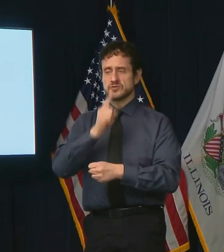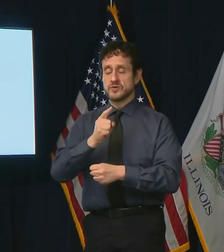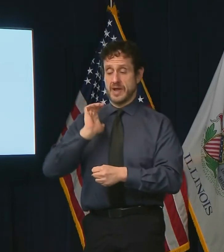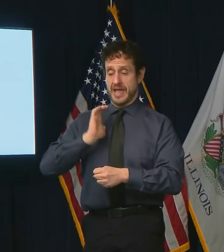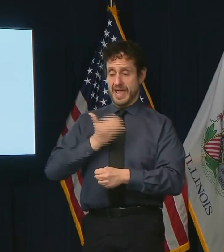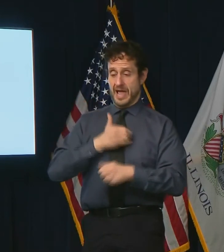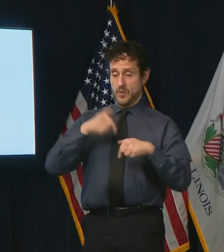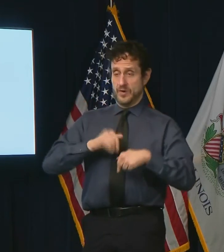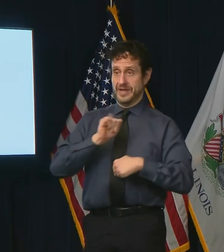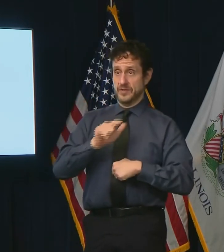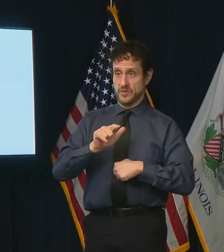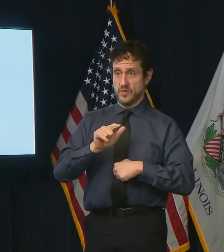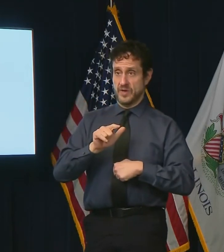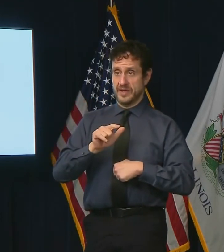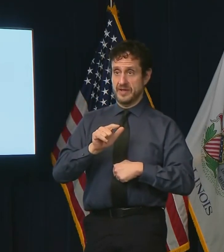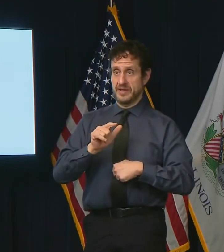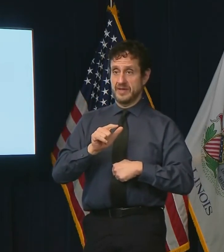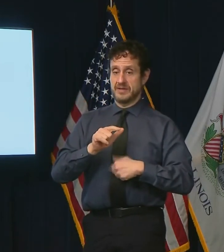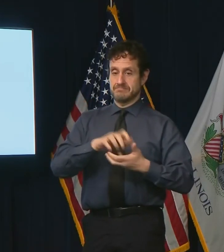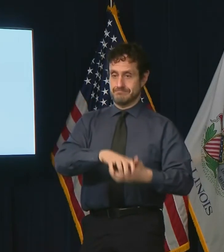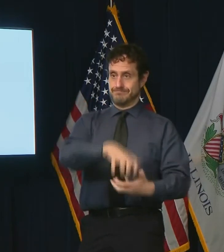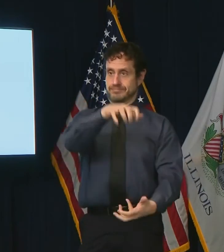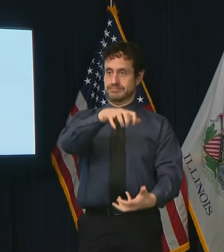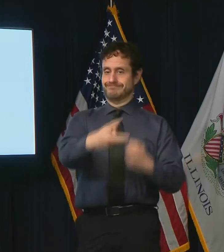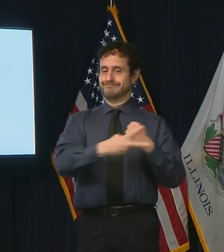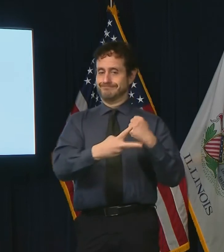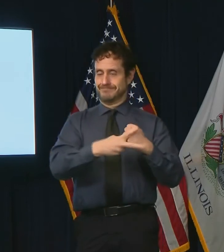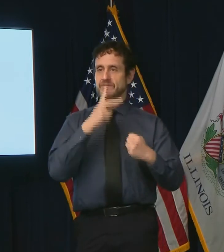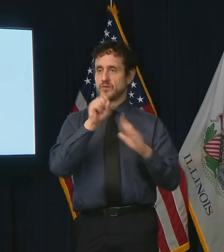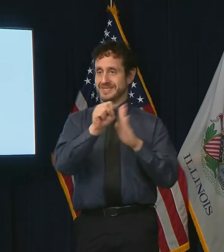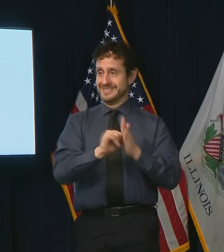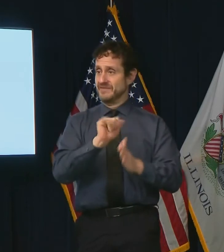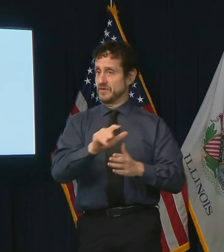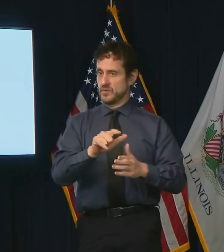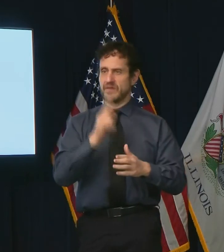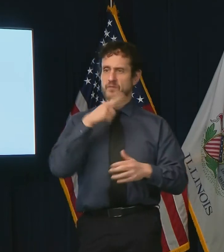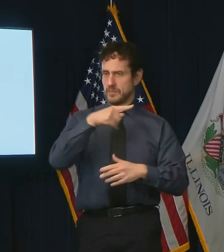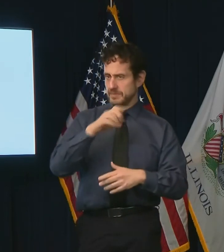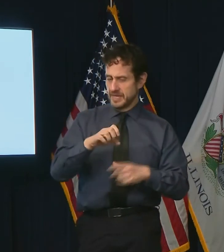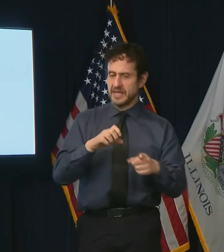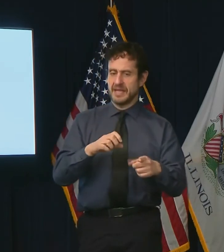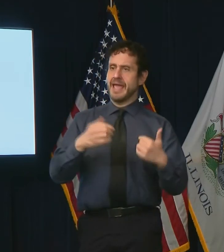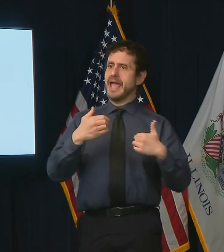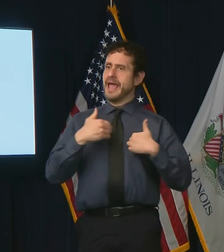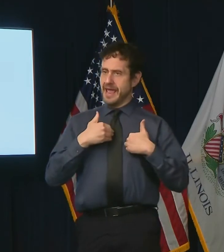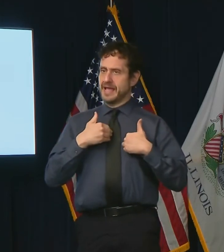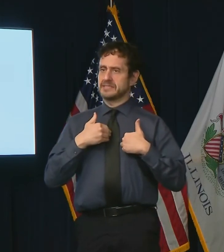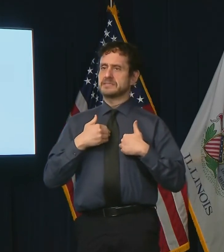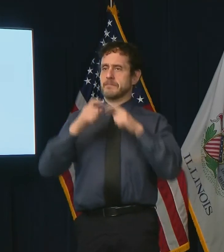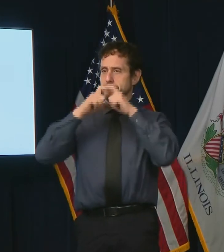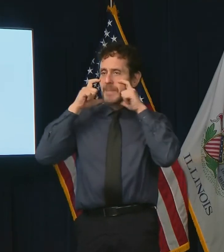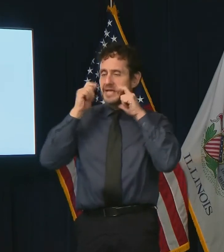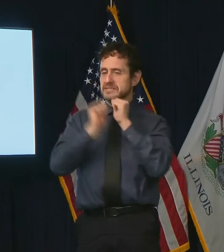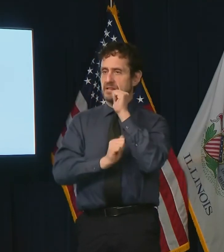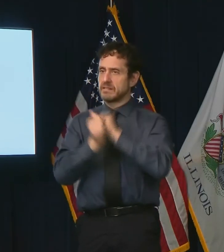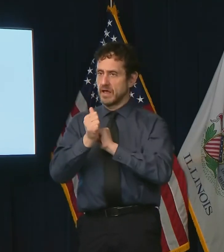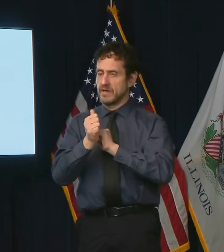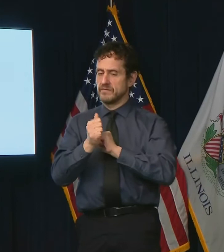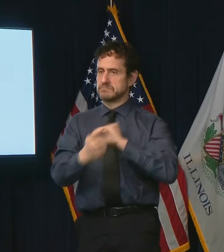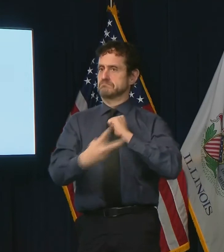our strategic national stockpile for the state of Illinois has a significant amount of PPE. We